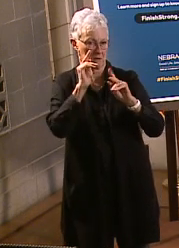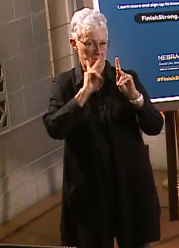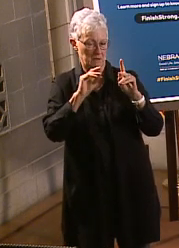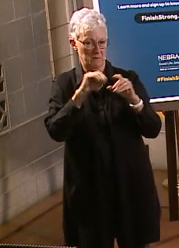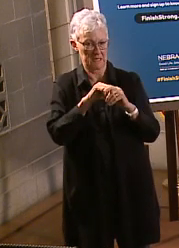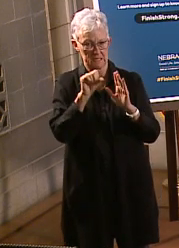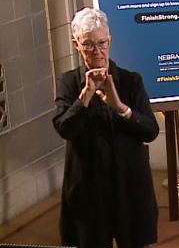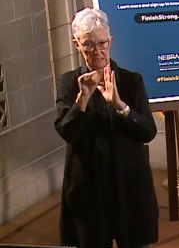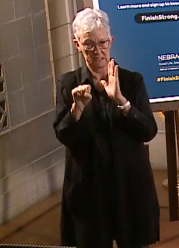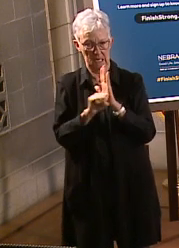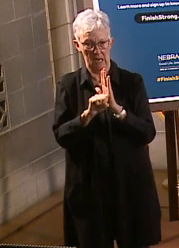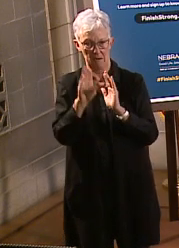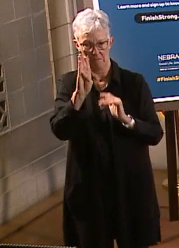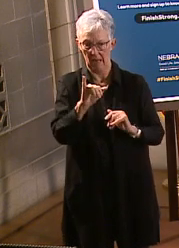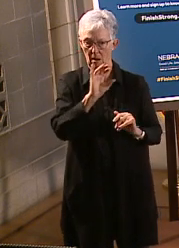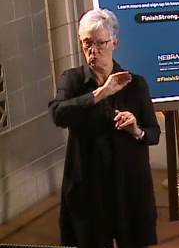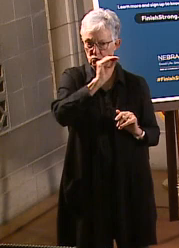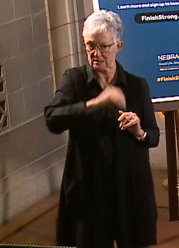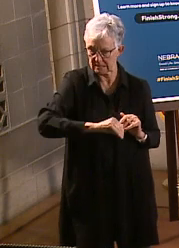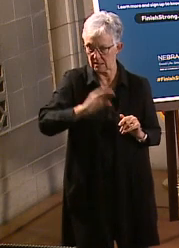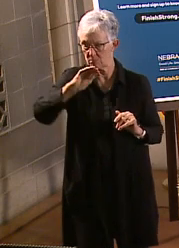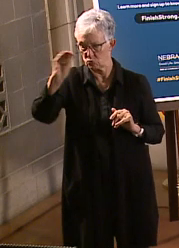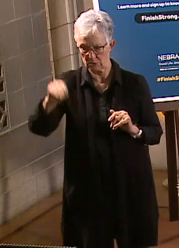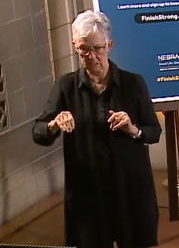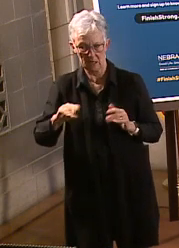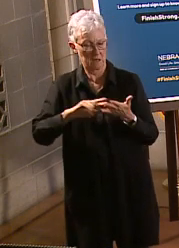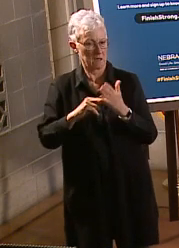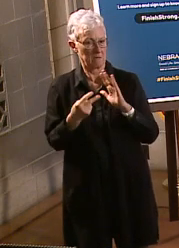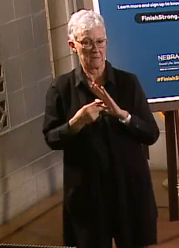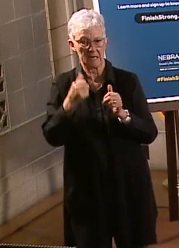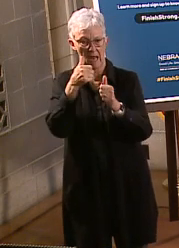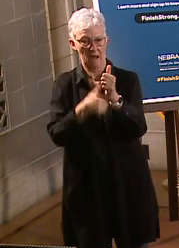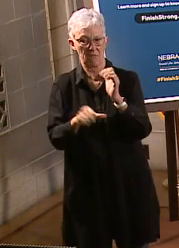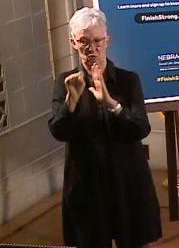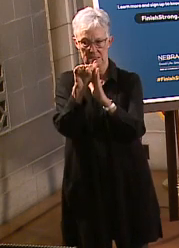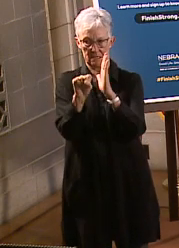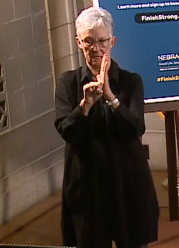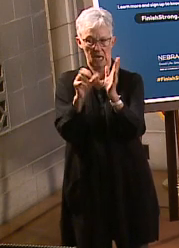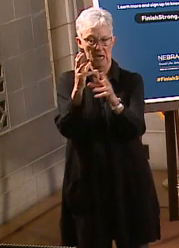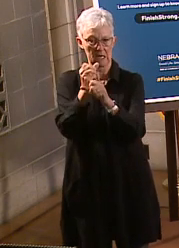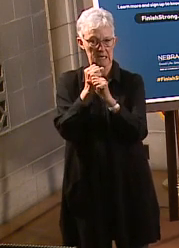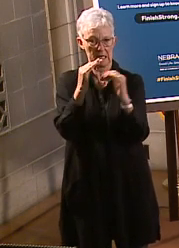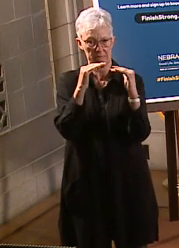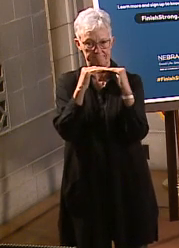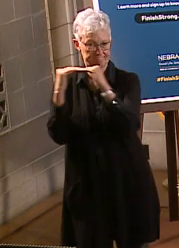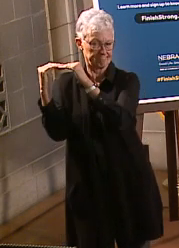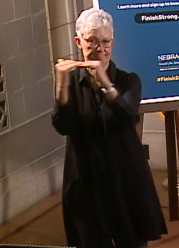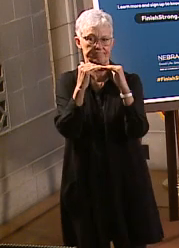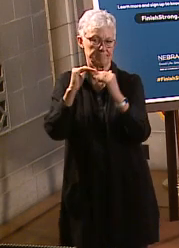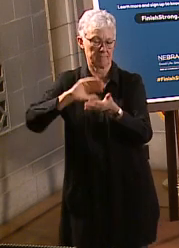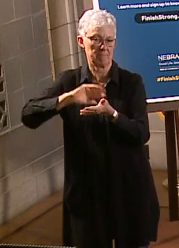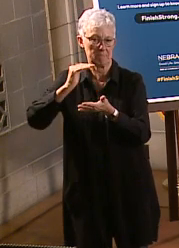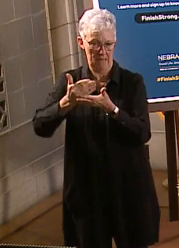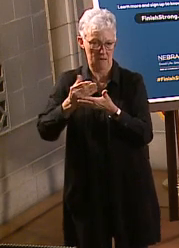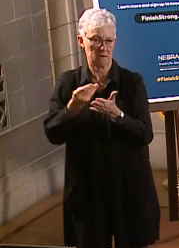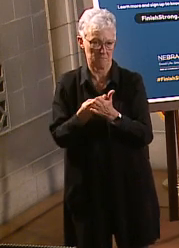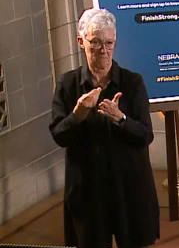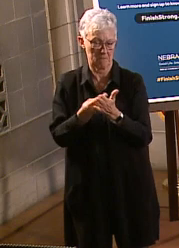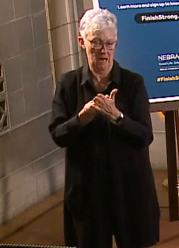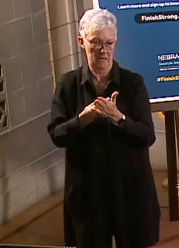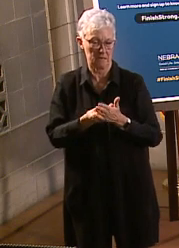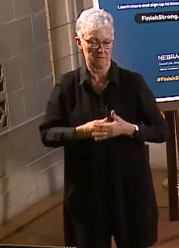on a per capita way. That way, everybody gets treated equally. It's an equitable way to do the stimulus package.